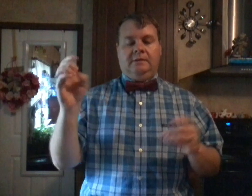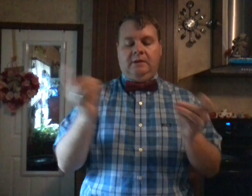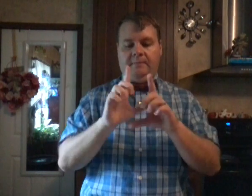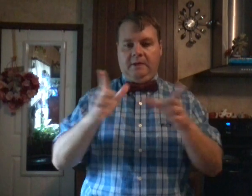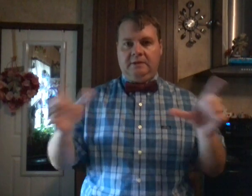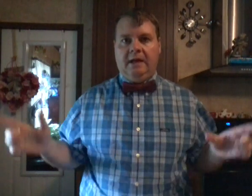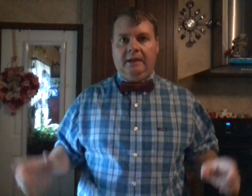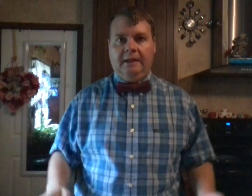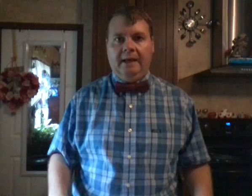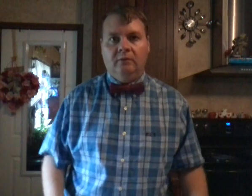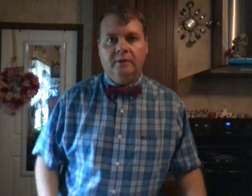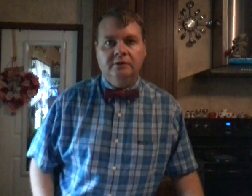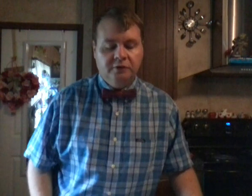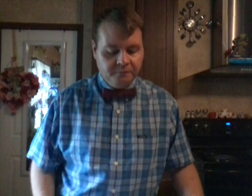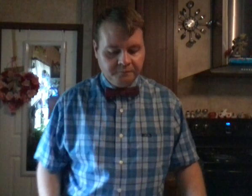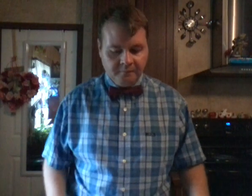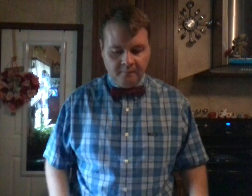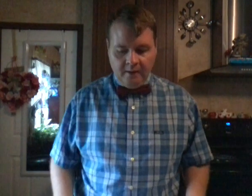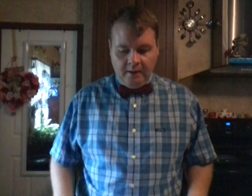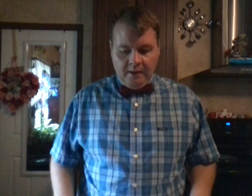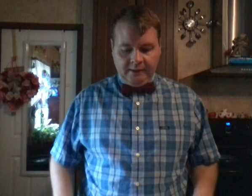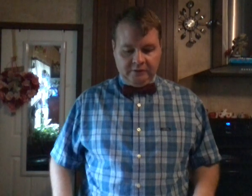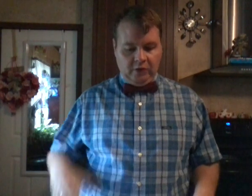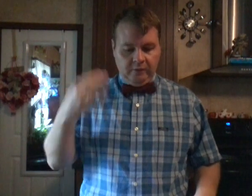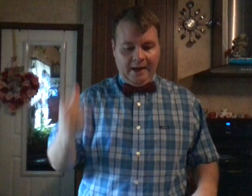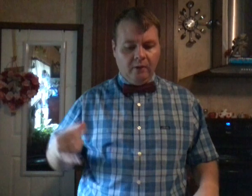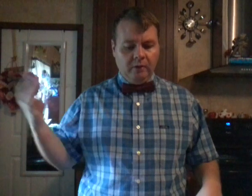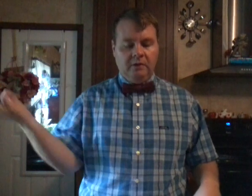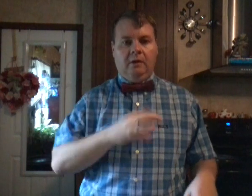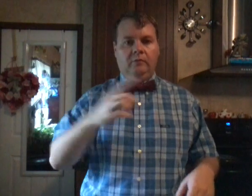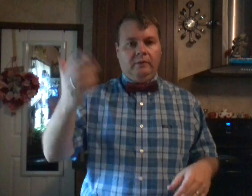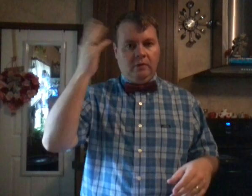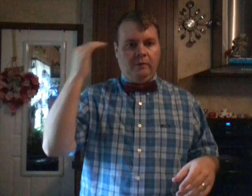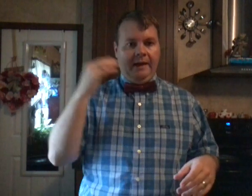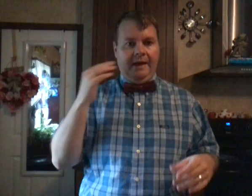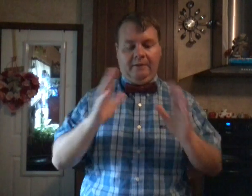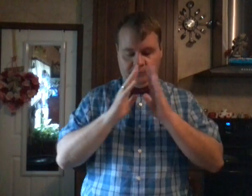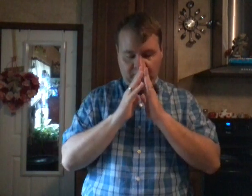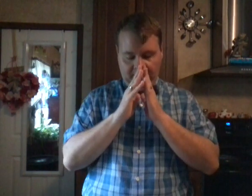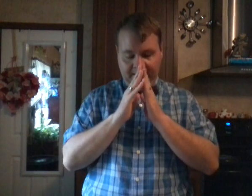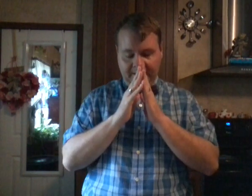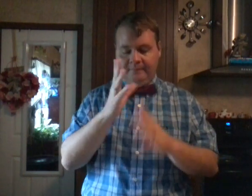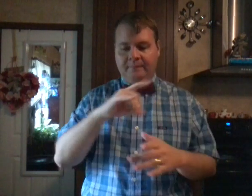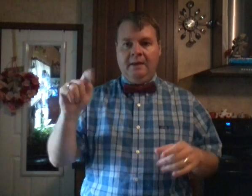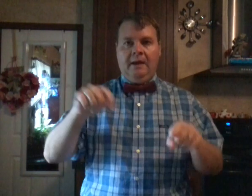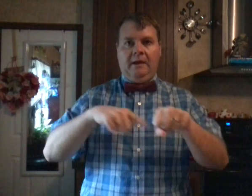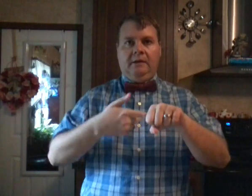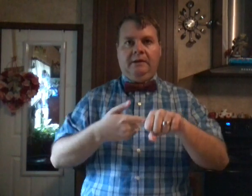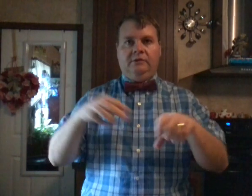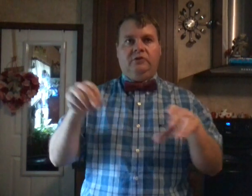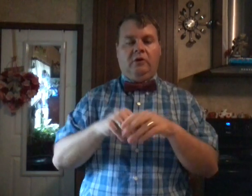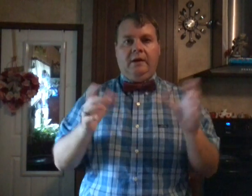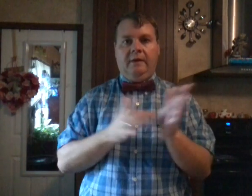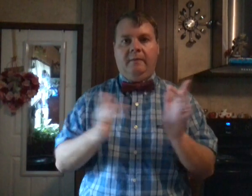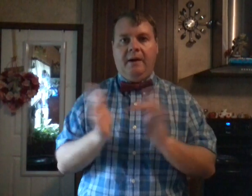some sign language. And so now, we'll go ahead and pray and get started in the